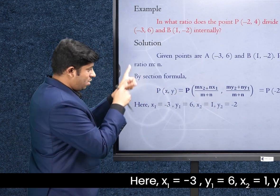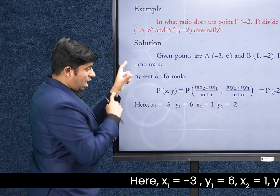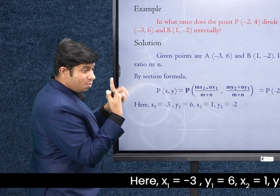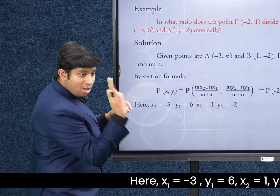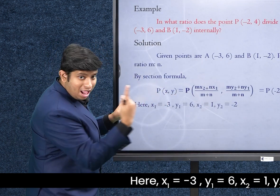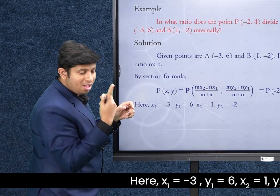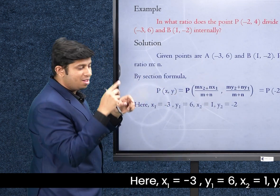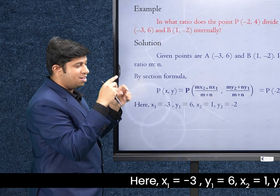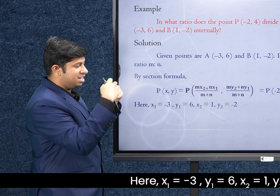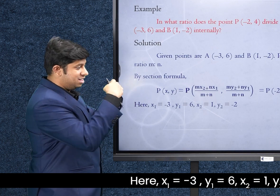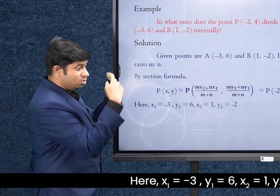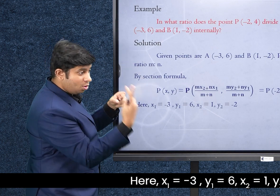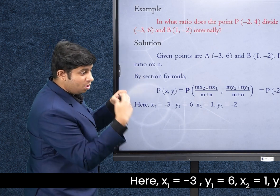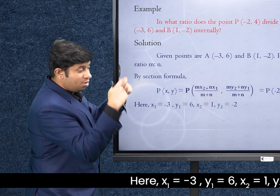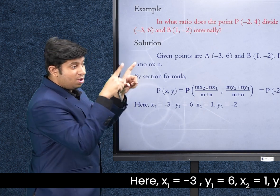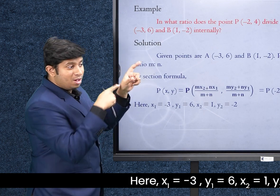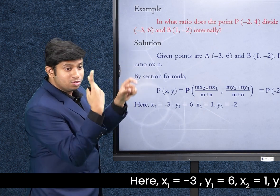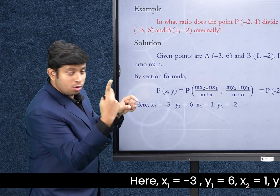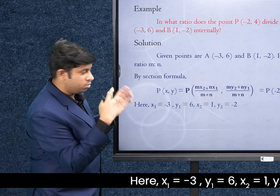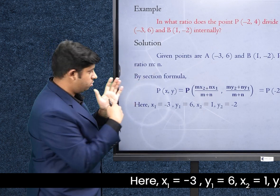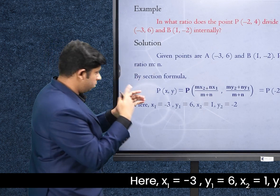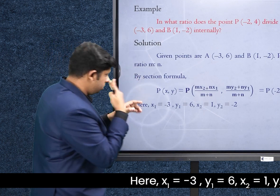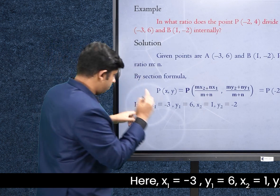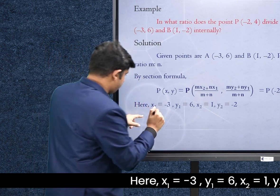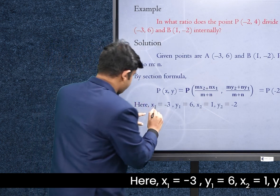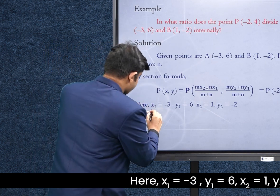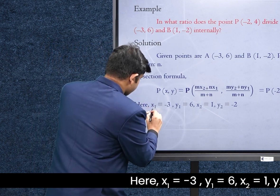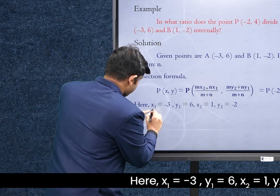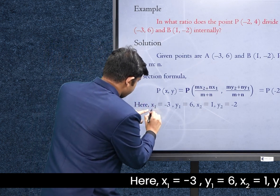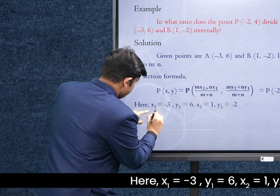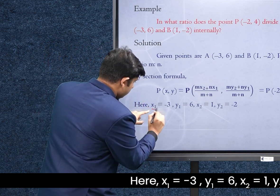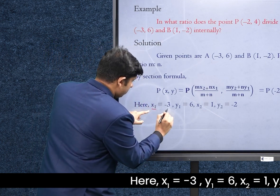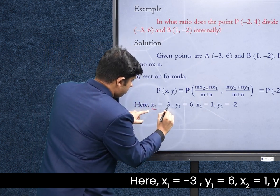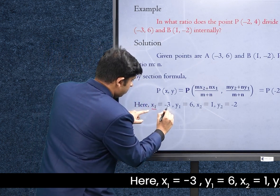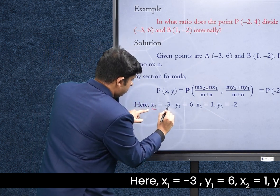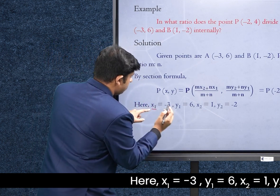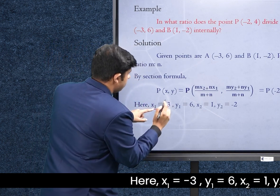to 6, x2 is equal to 1, y2 is equal to minus 2.